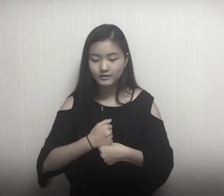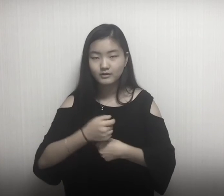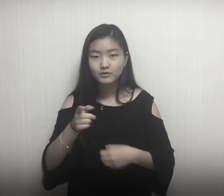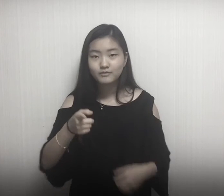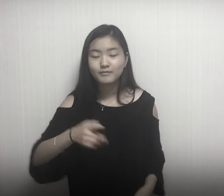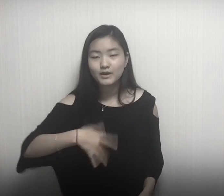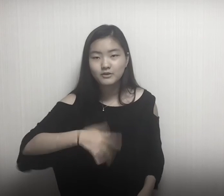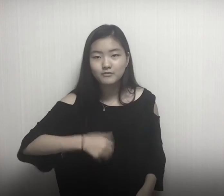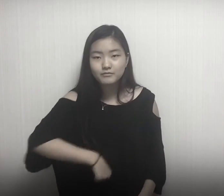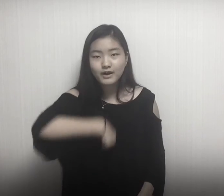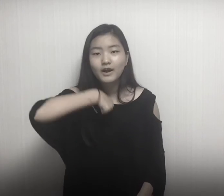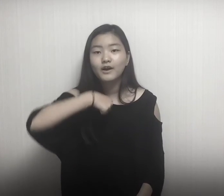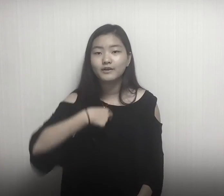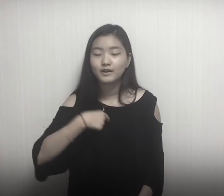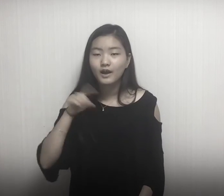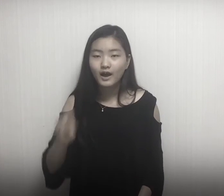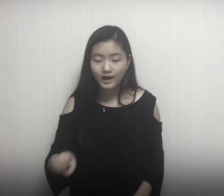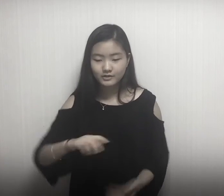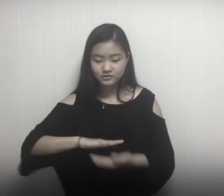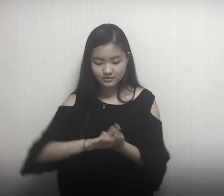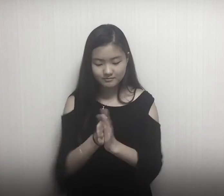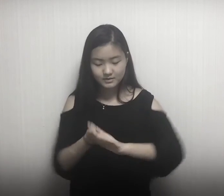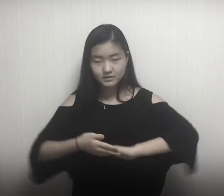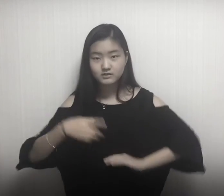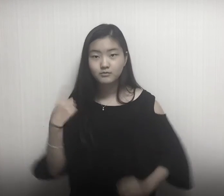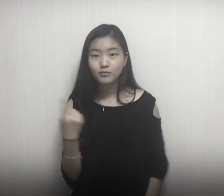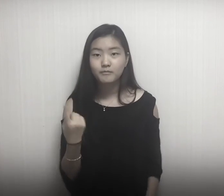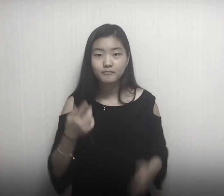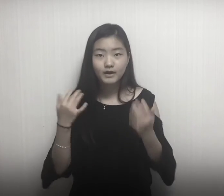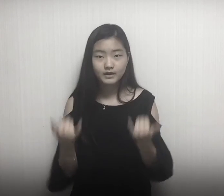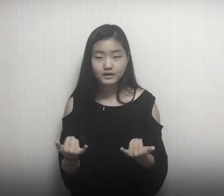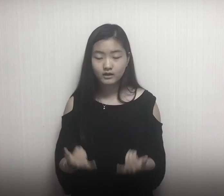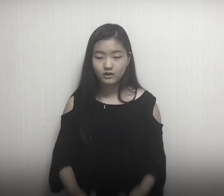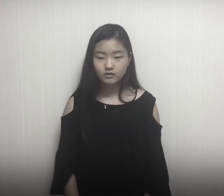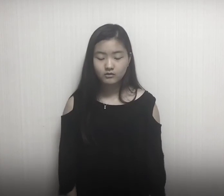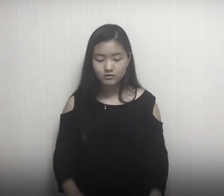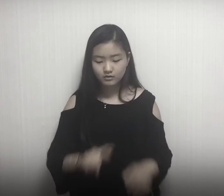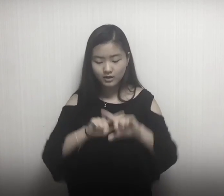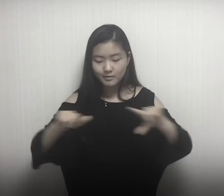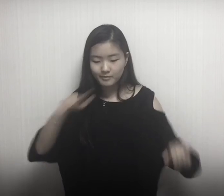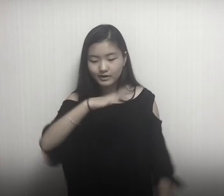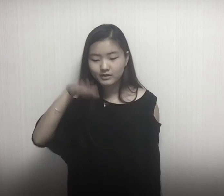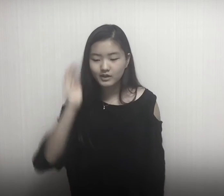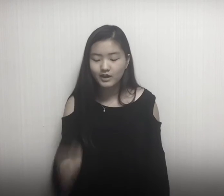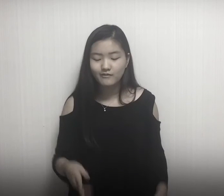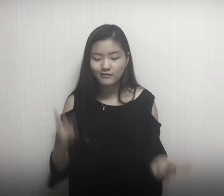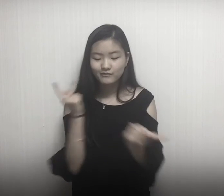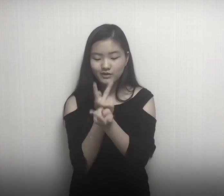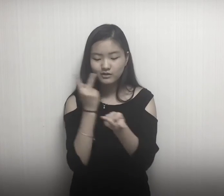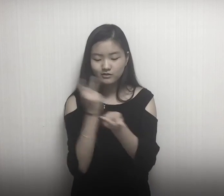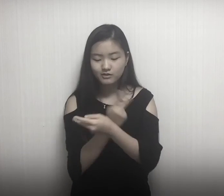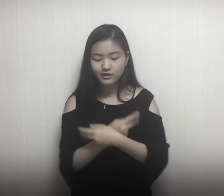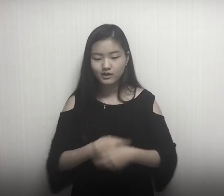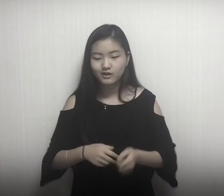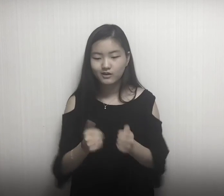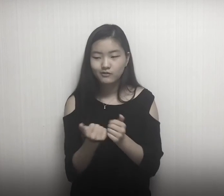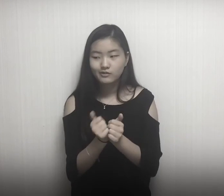didn't make you proud I should've been someone by now But I never figured out